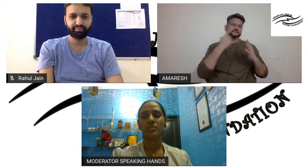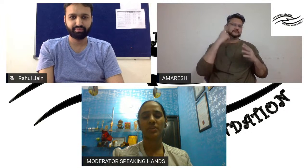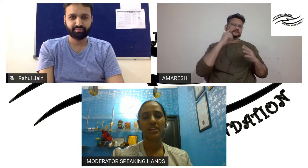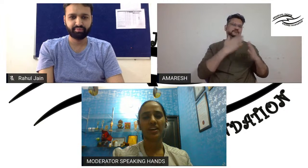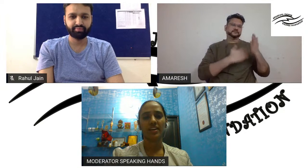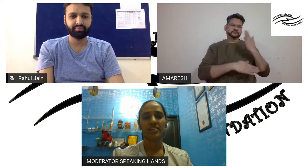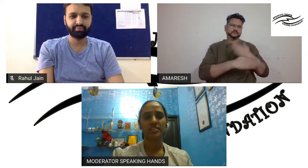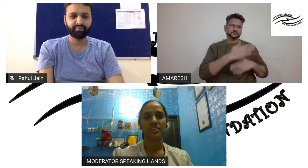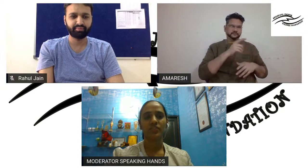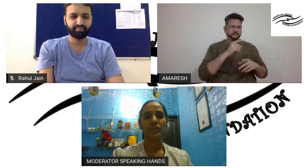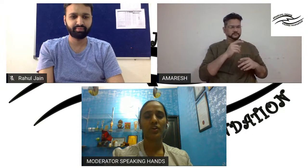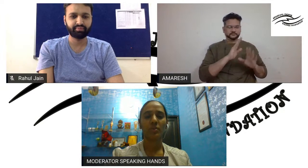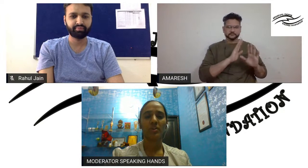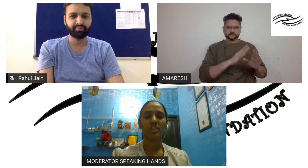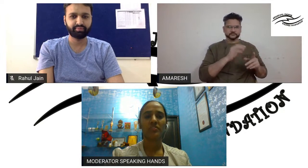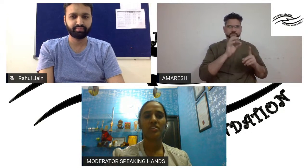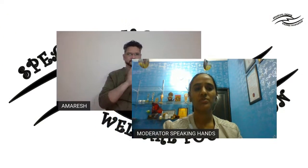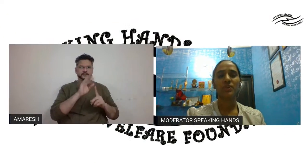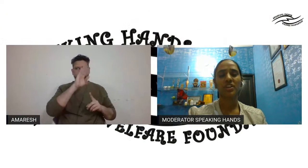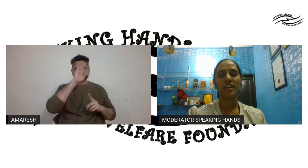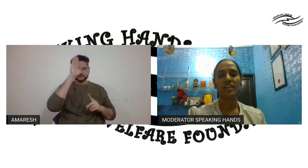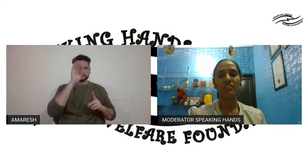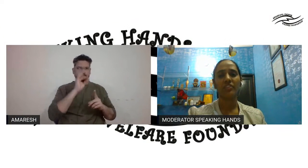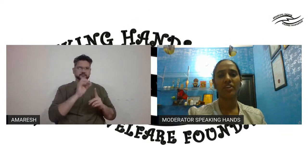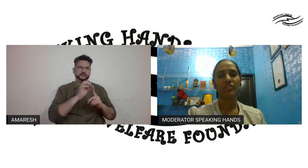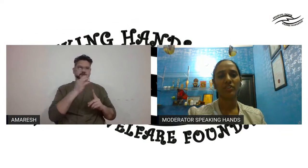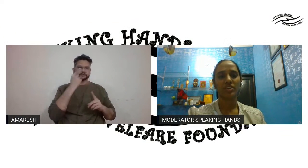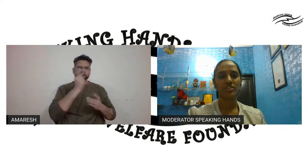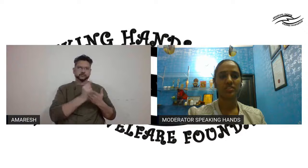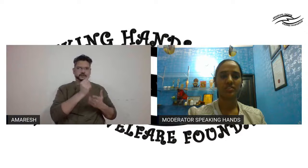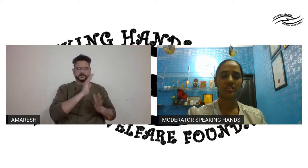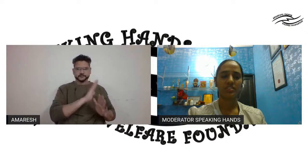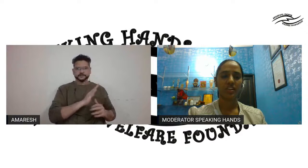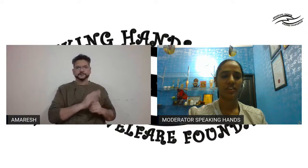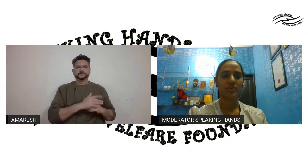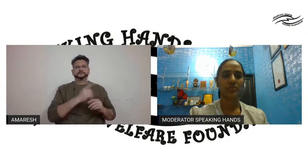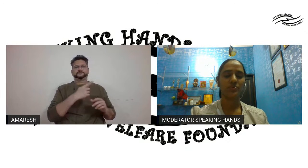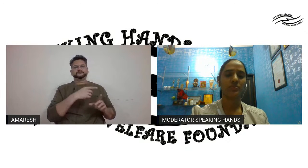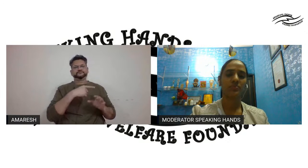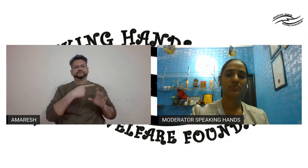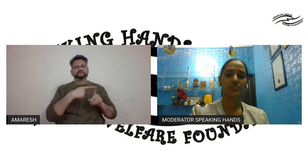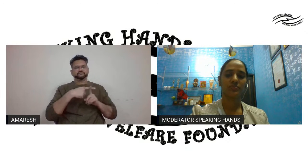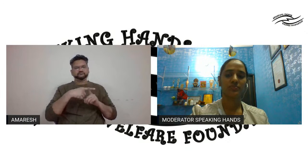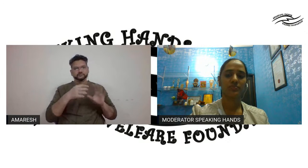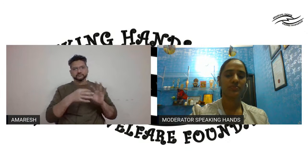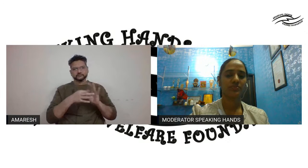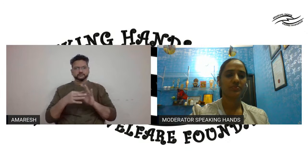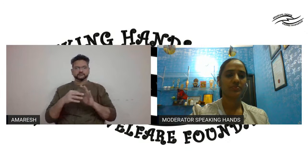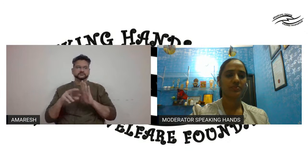Punjabi University Patiala, for collaborating with Speaking Hand Welfare Foundation. Thank you.